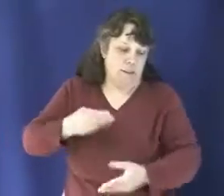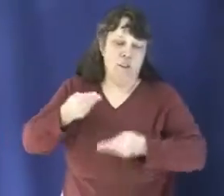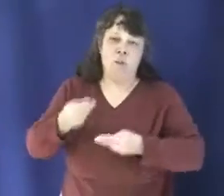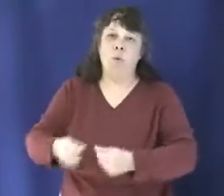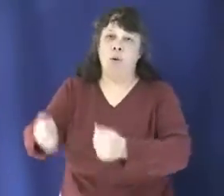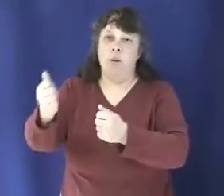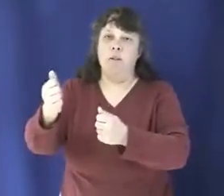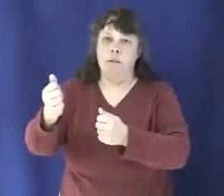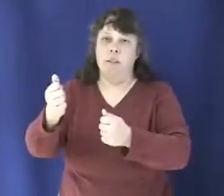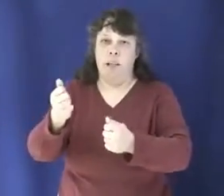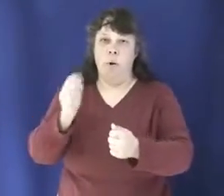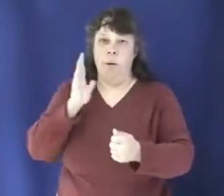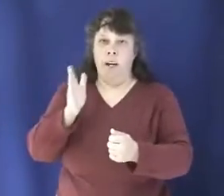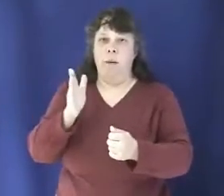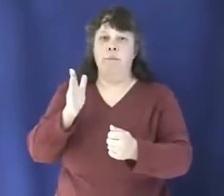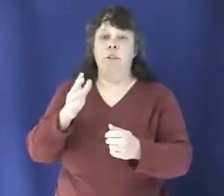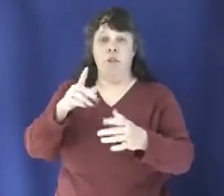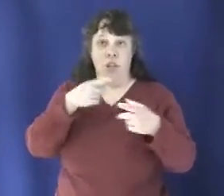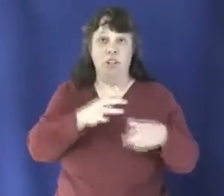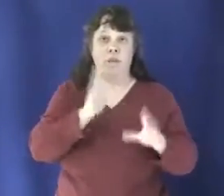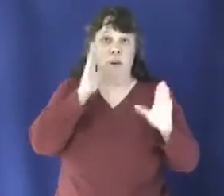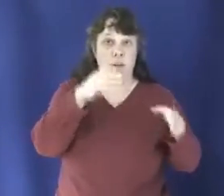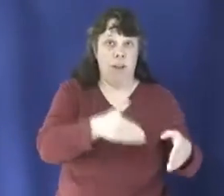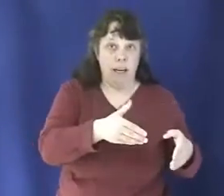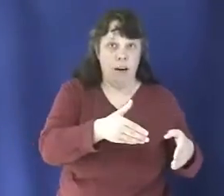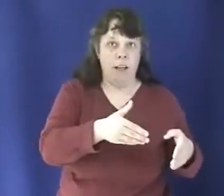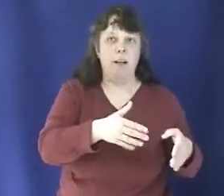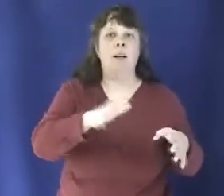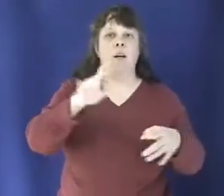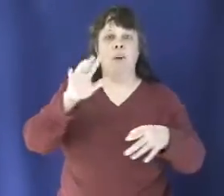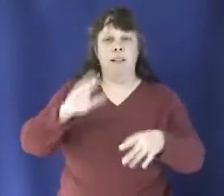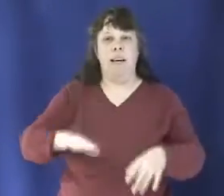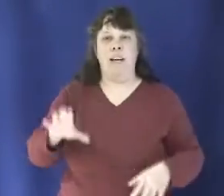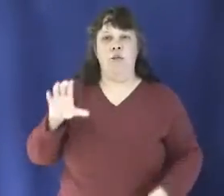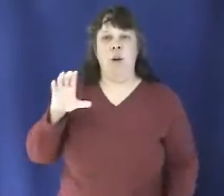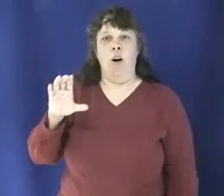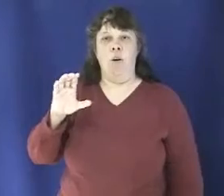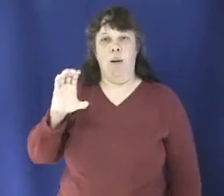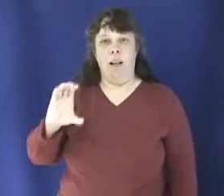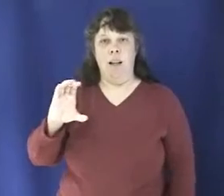the smoother it will become. You still need to focus on clarity, but as you go,